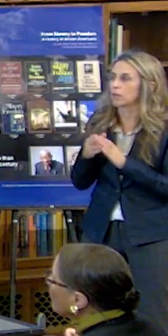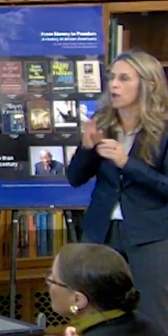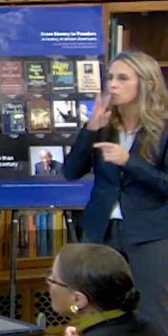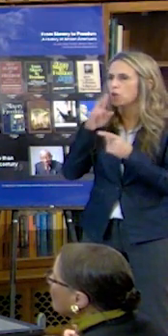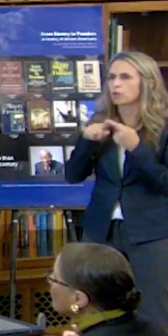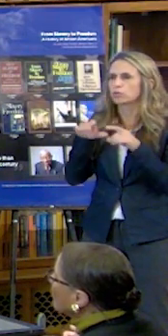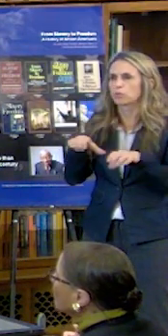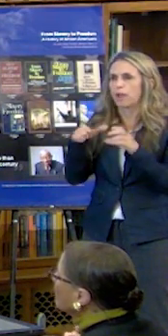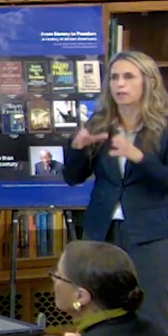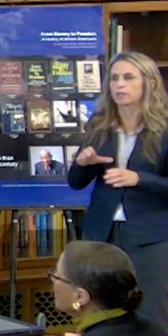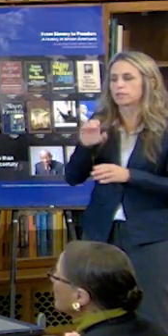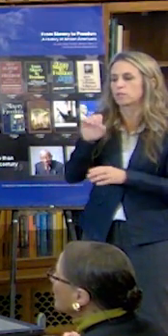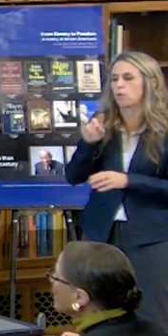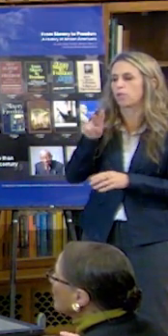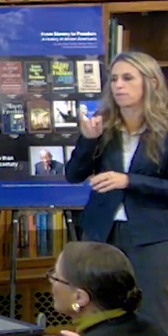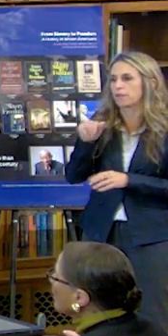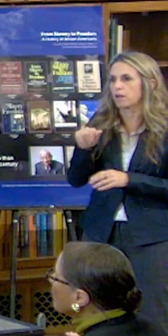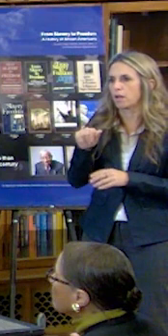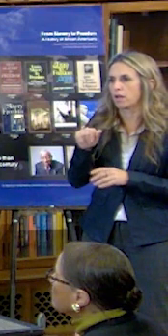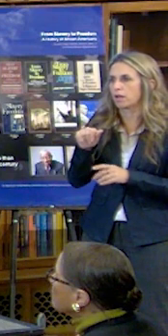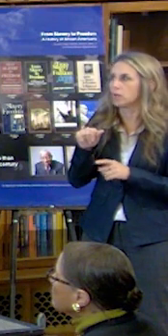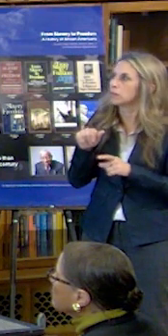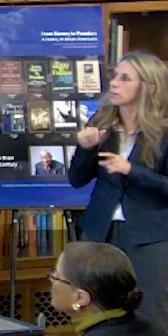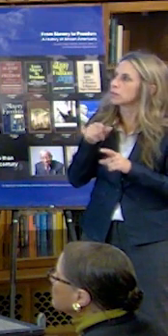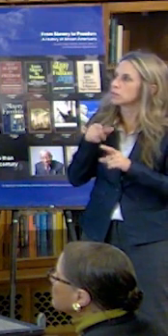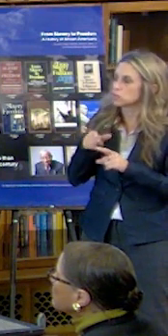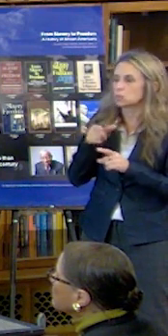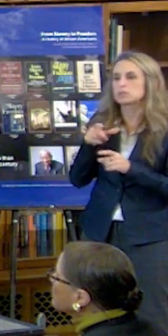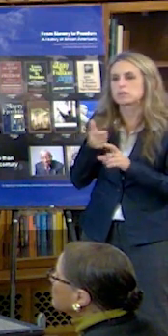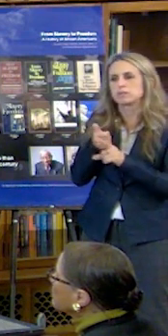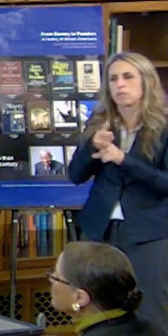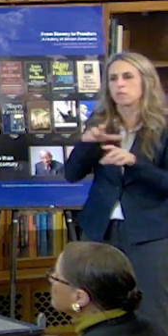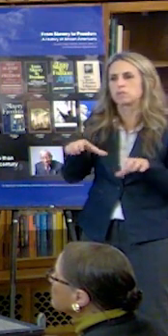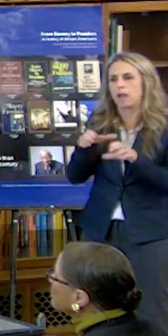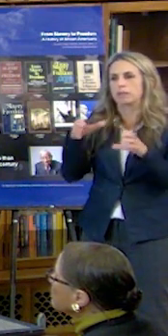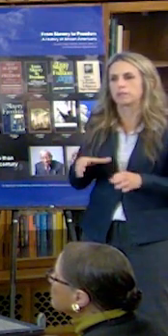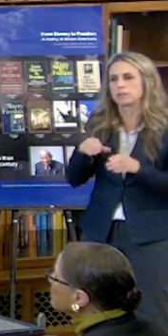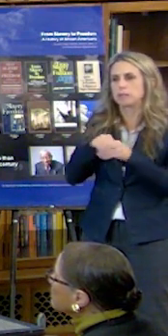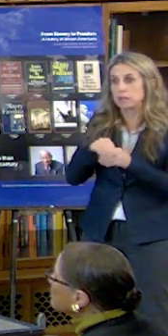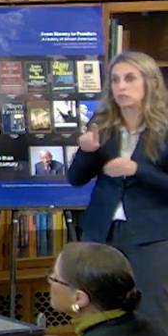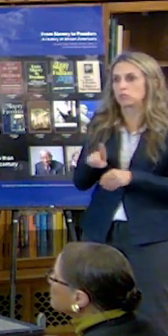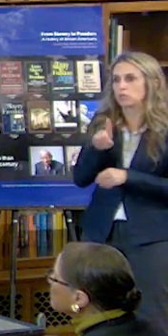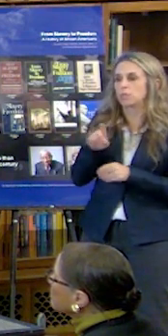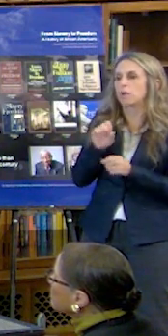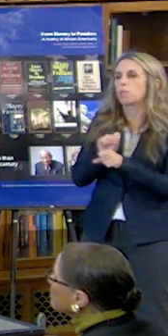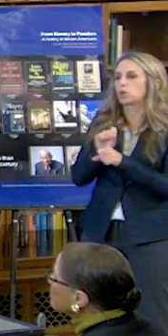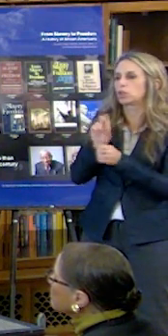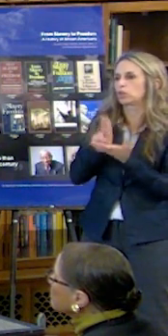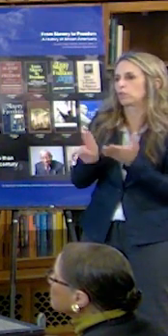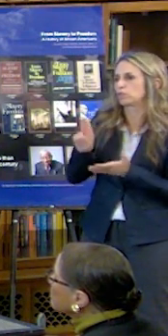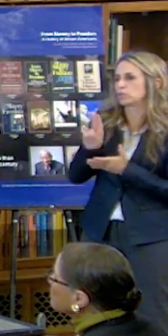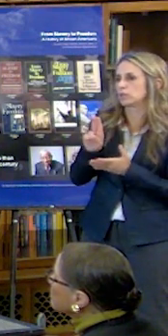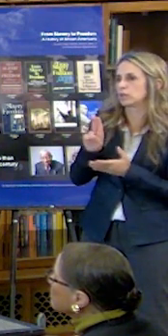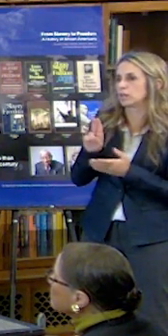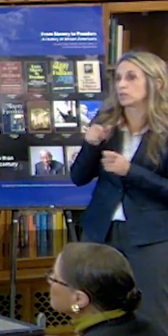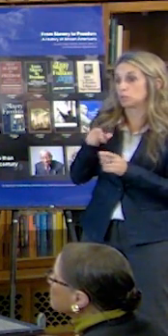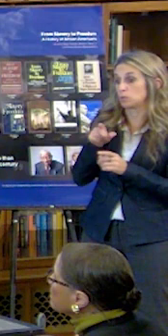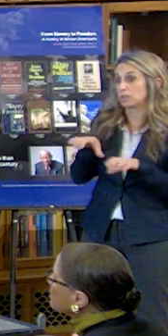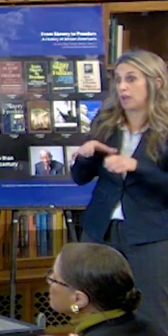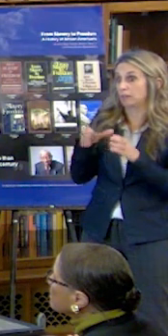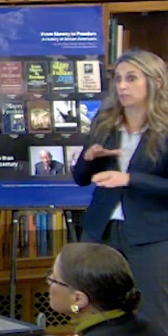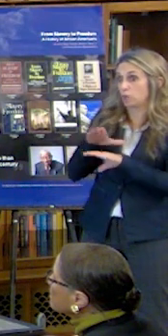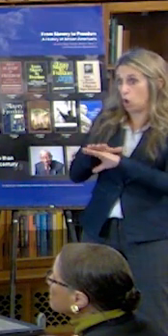activist McCoy who was doity movement she was an activist in D she also worked at University and she was an activist on